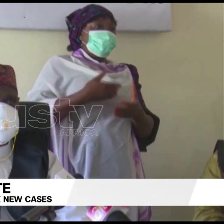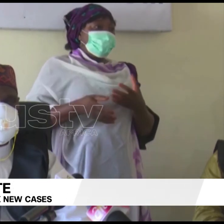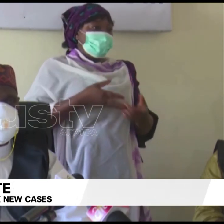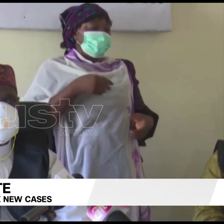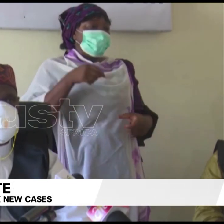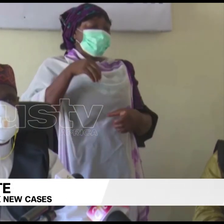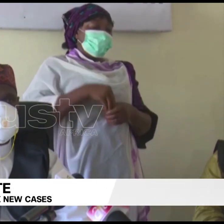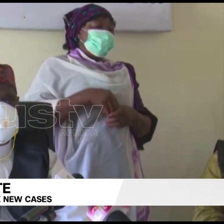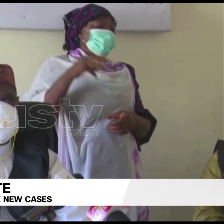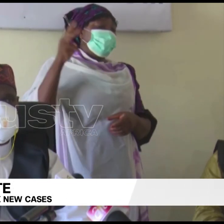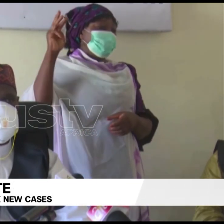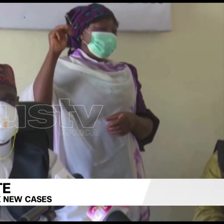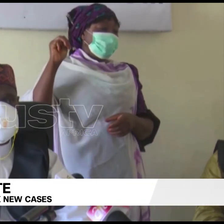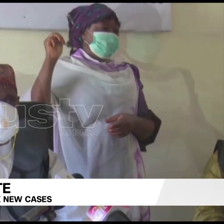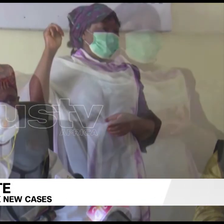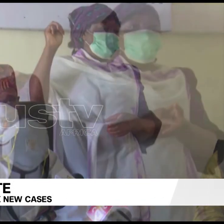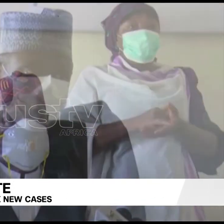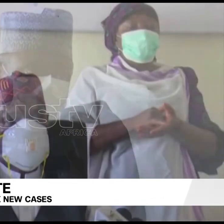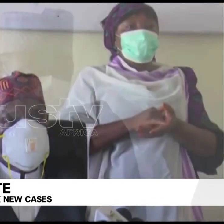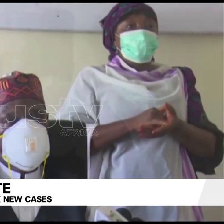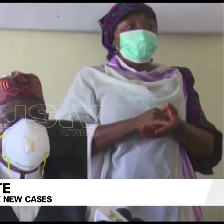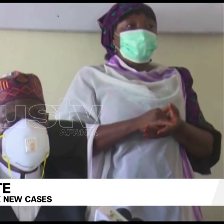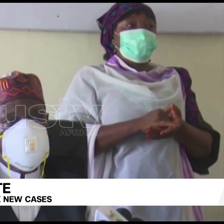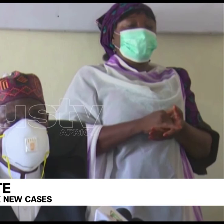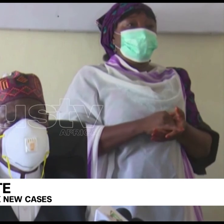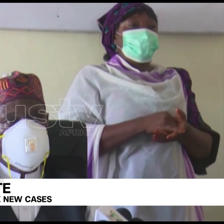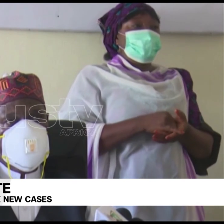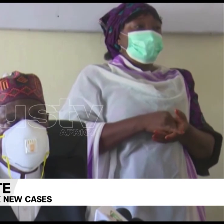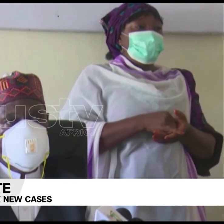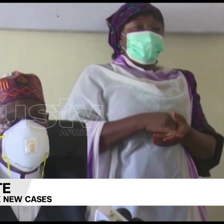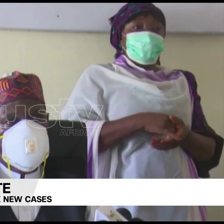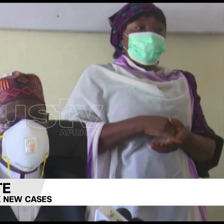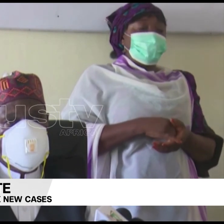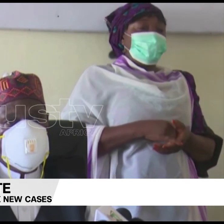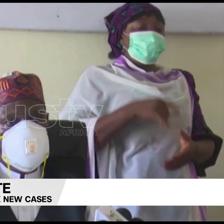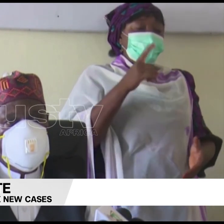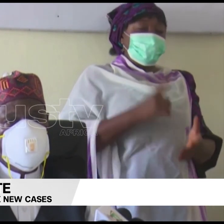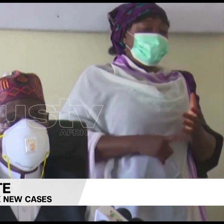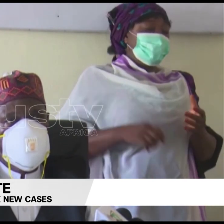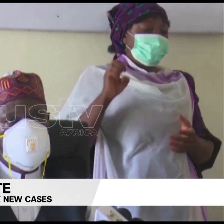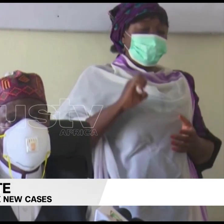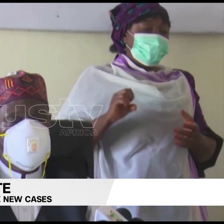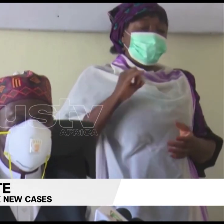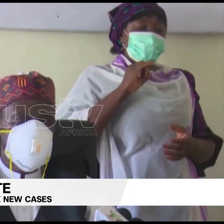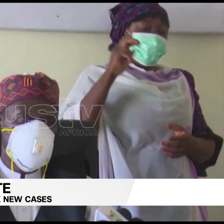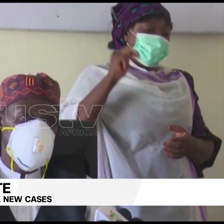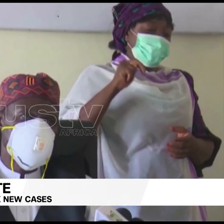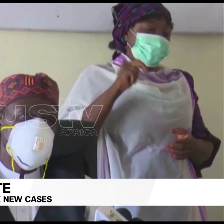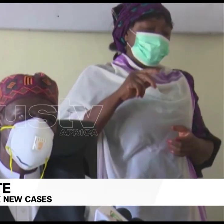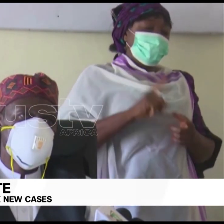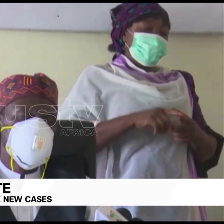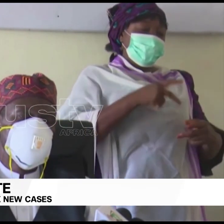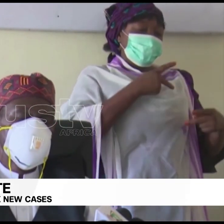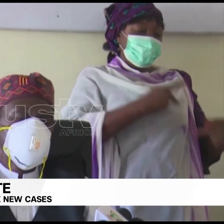1 is from Lamu, the local government. Whatever is needed to be done to protect citizens from the